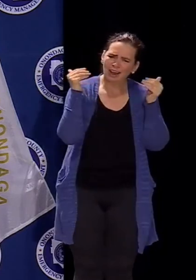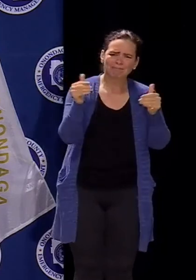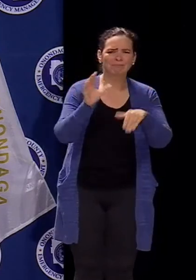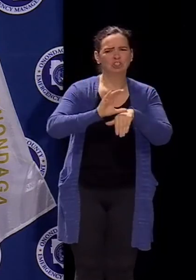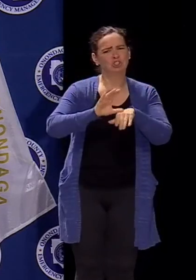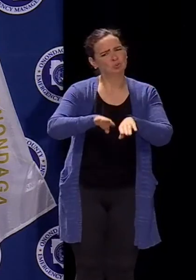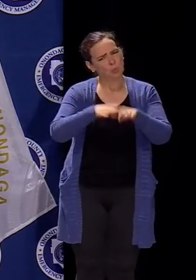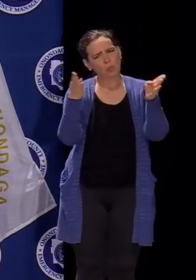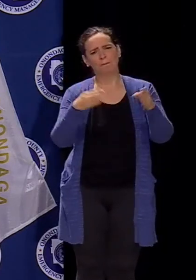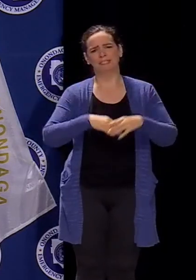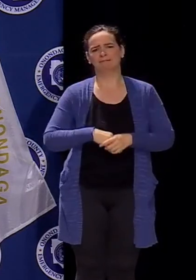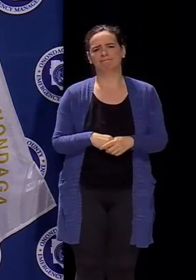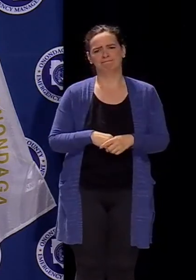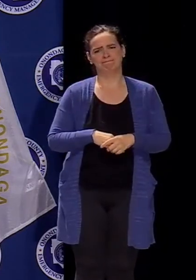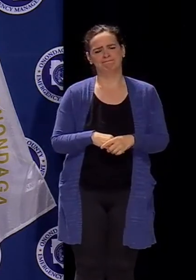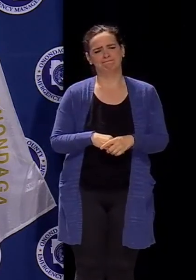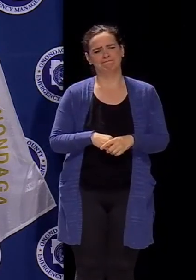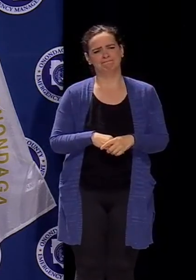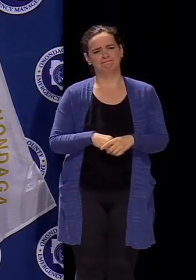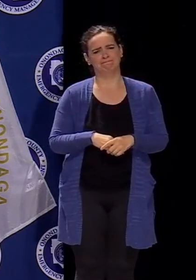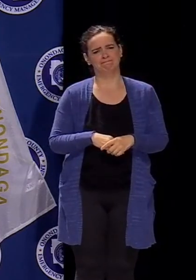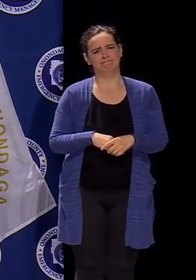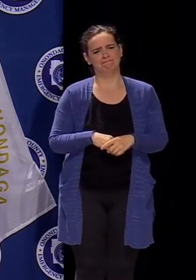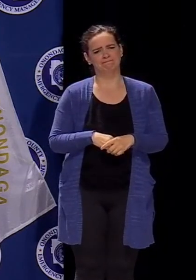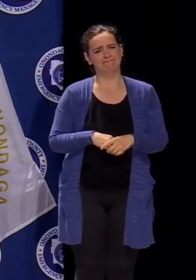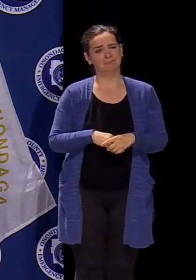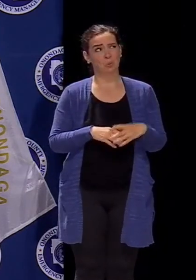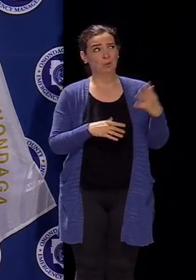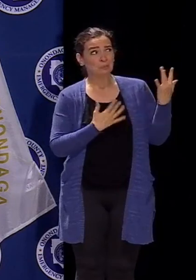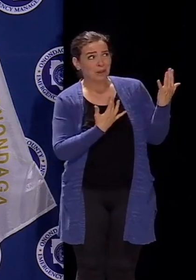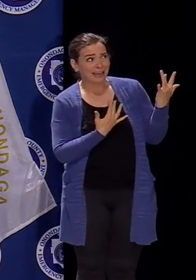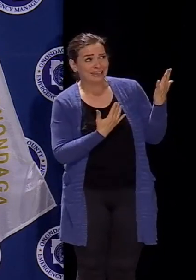forward, and we got to give guidance, because none of these